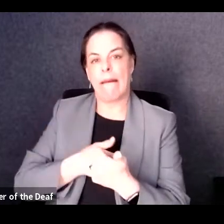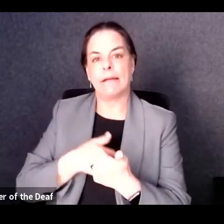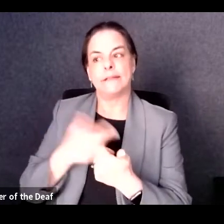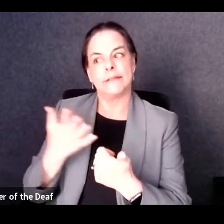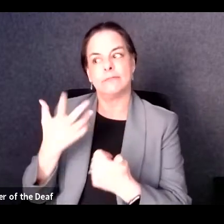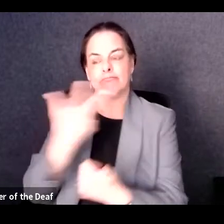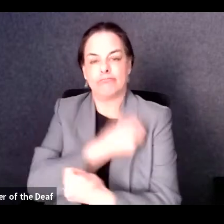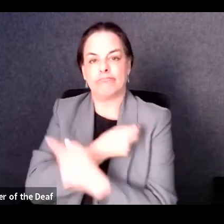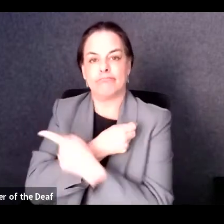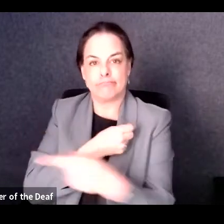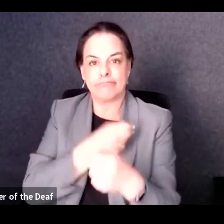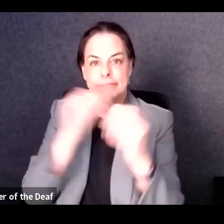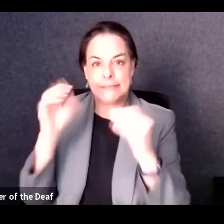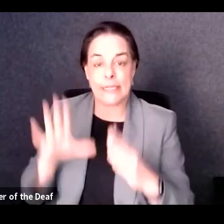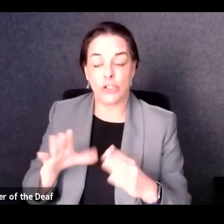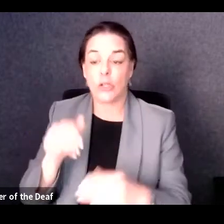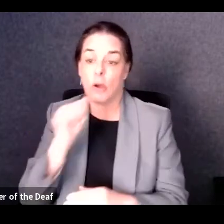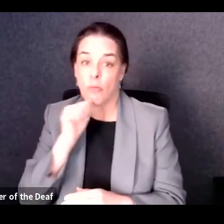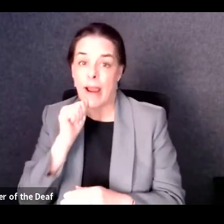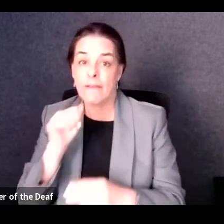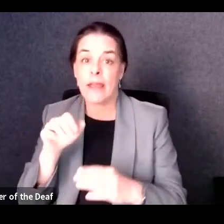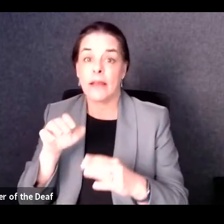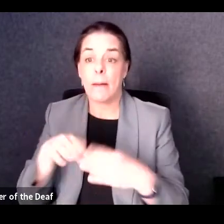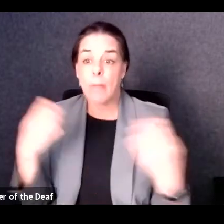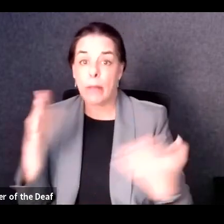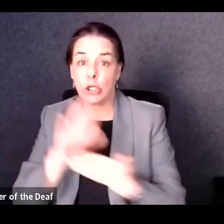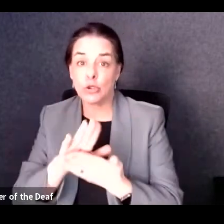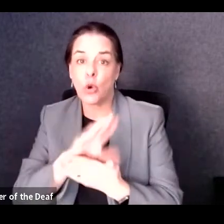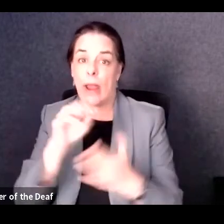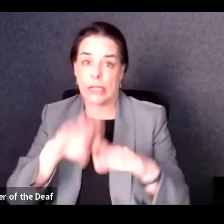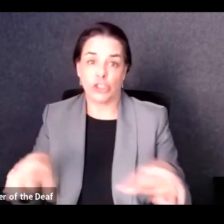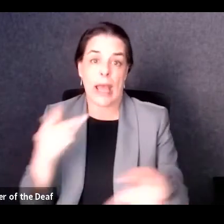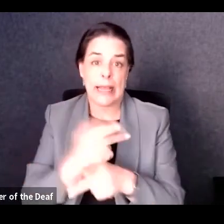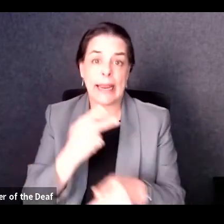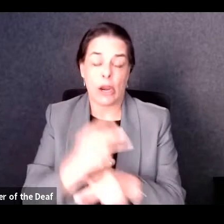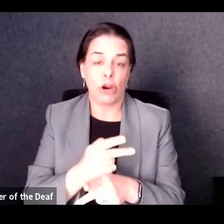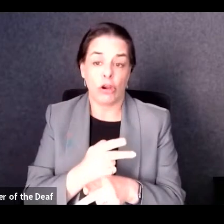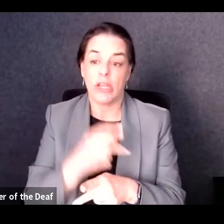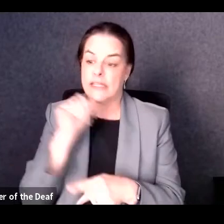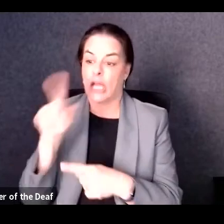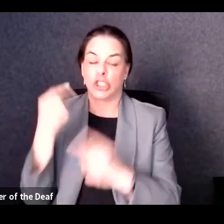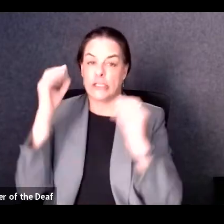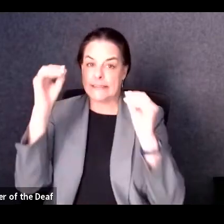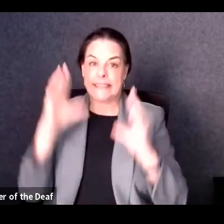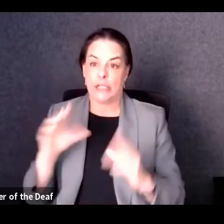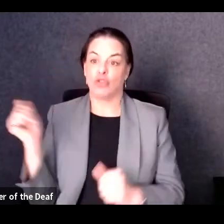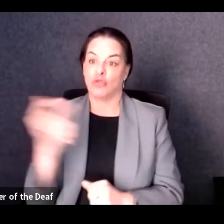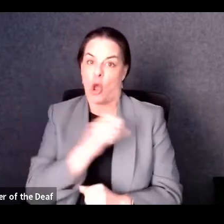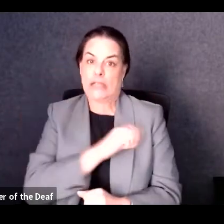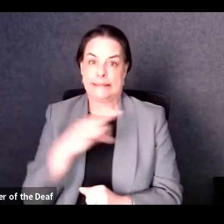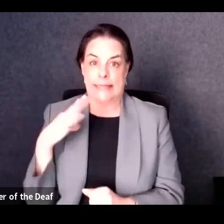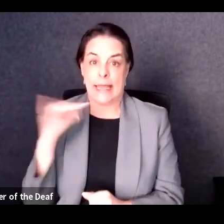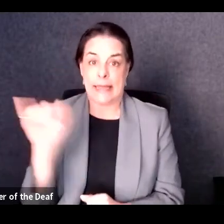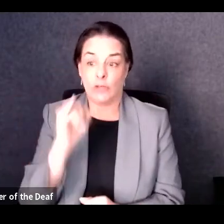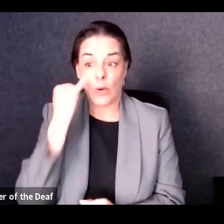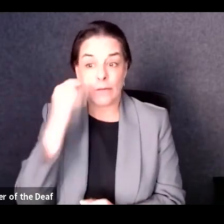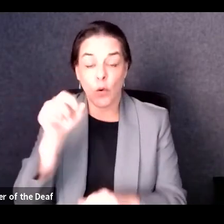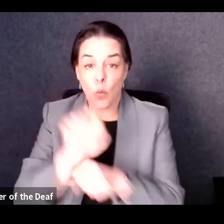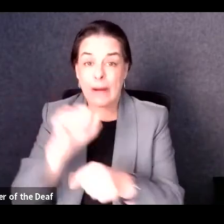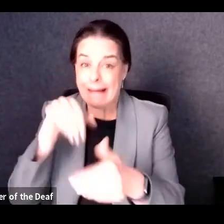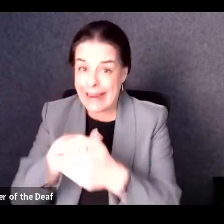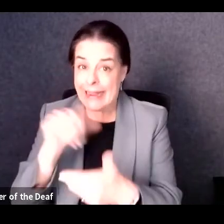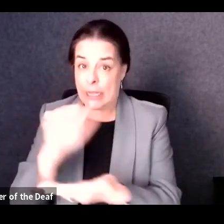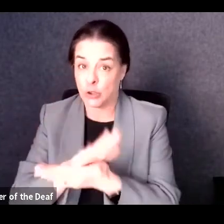private schools, public schools, and childcare as well. And it's all the staff, it's not just teachers. So anybody who works in schools